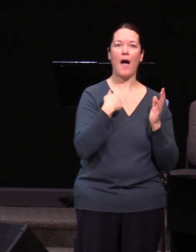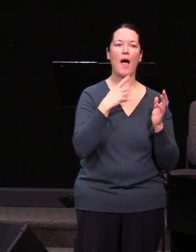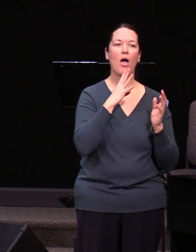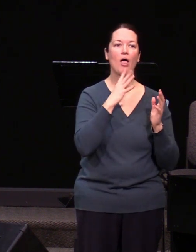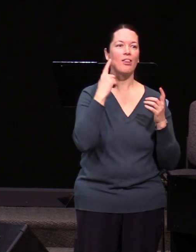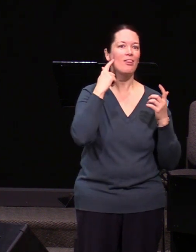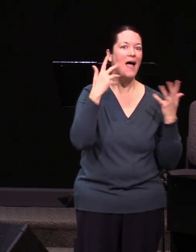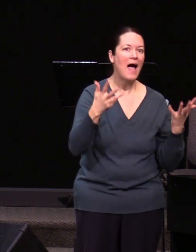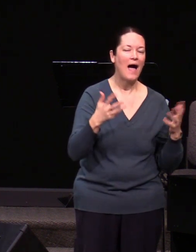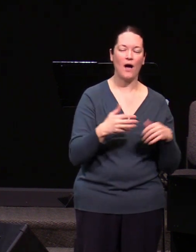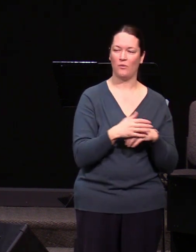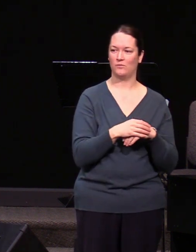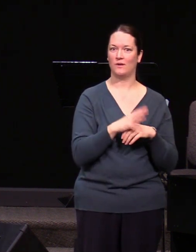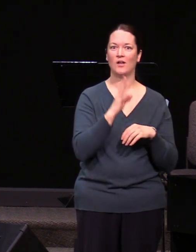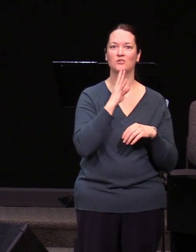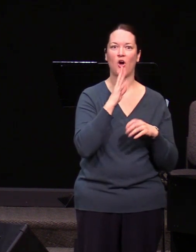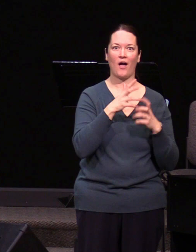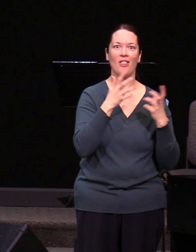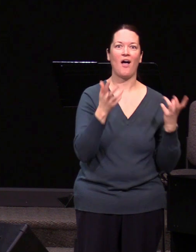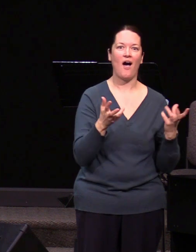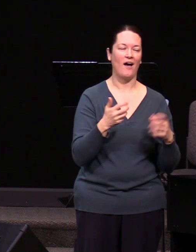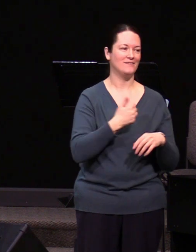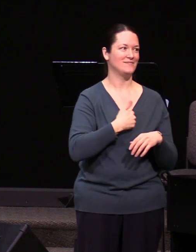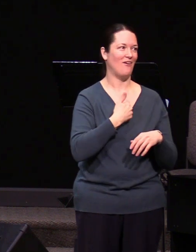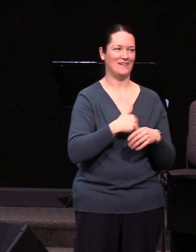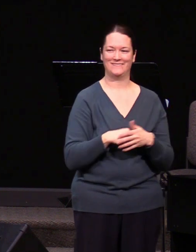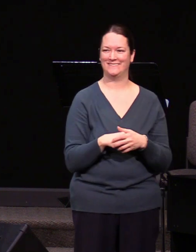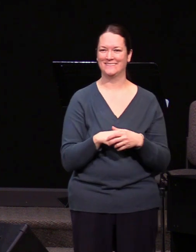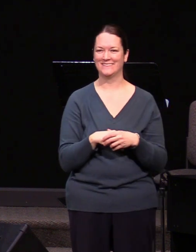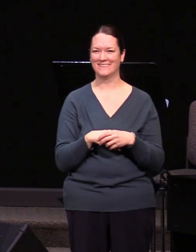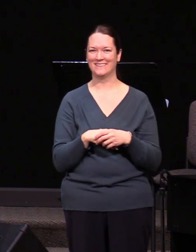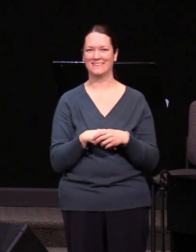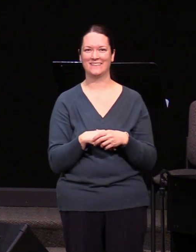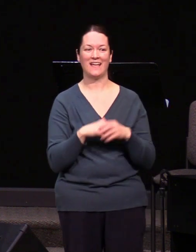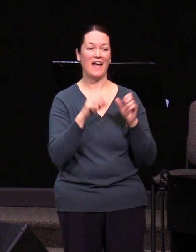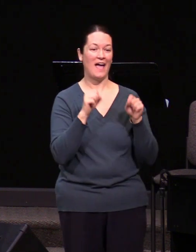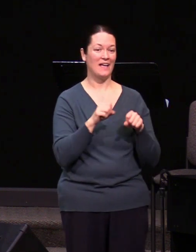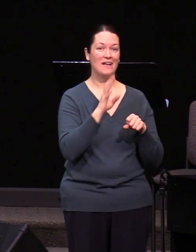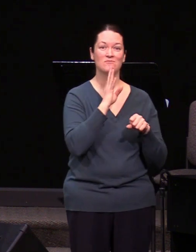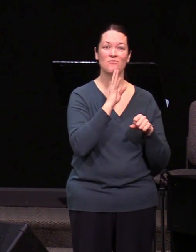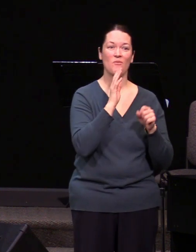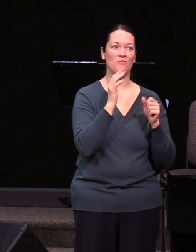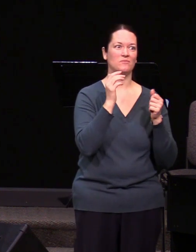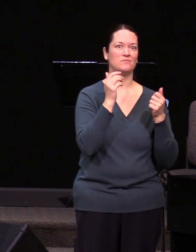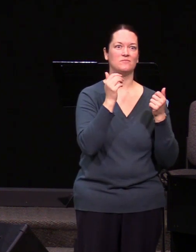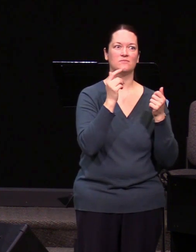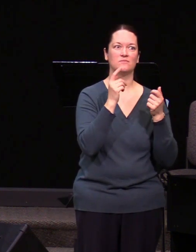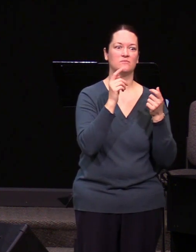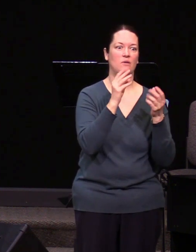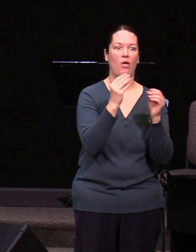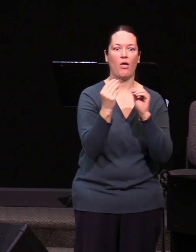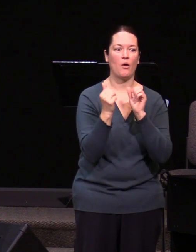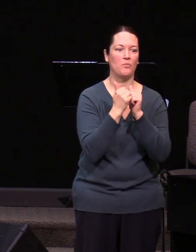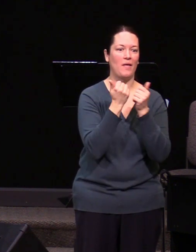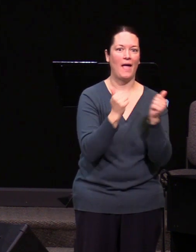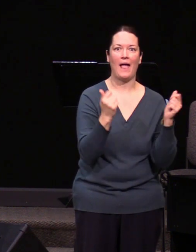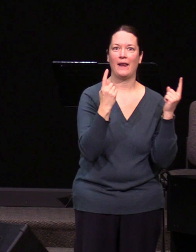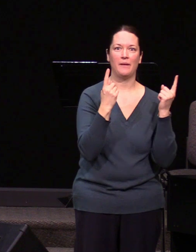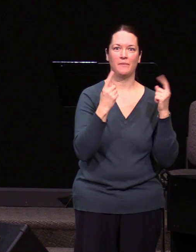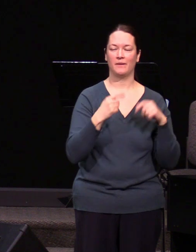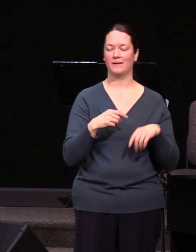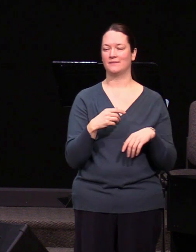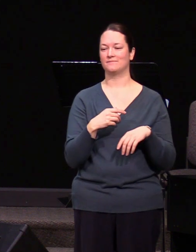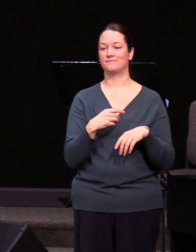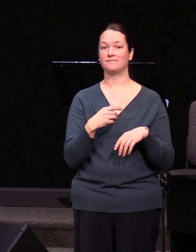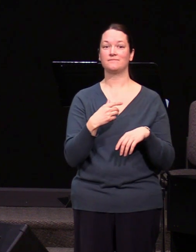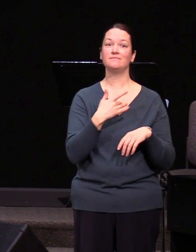I talk a lot. Sorry. I can talk to anybody. And I also tend